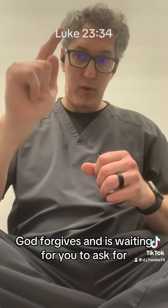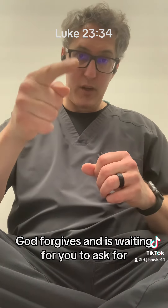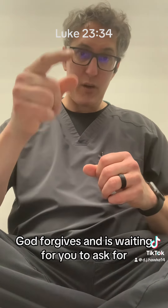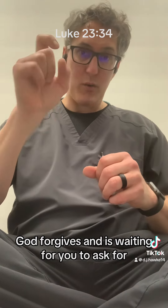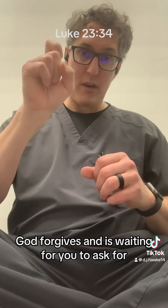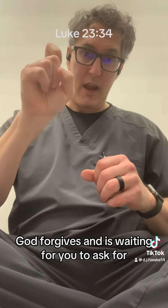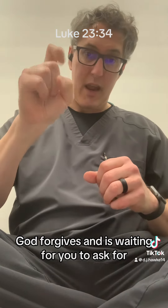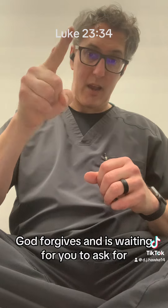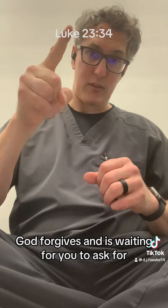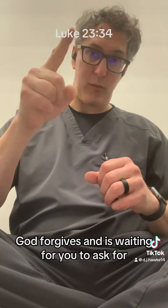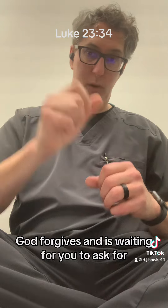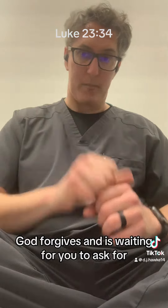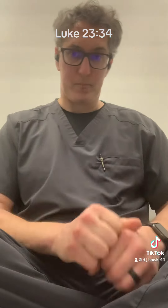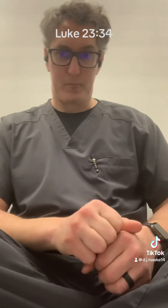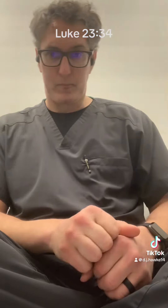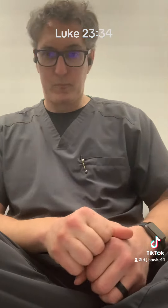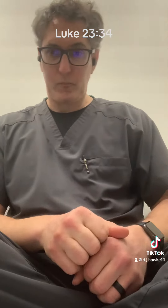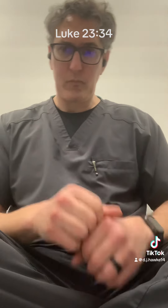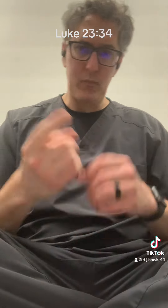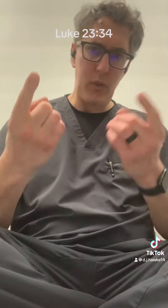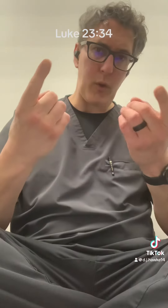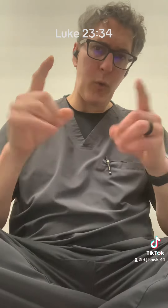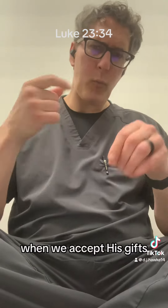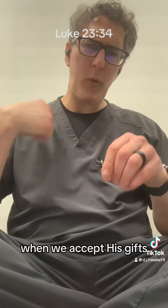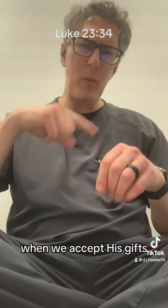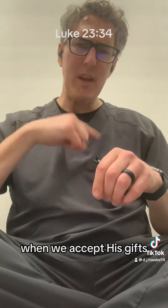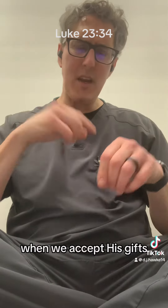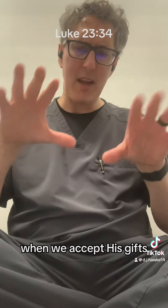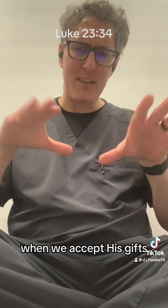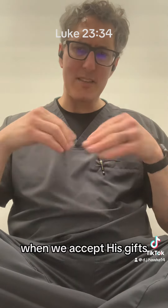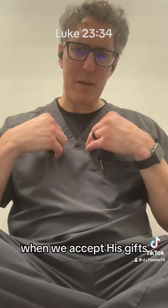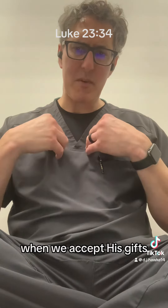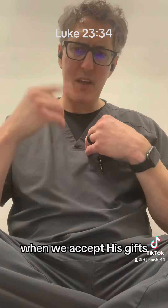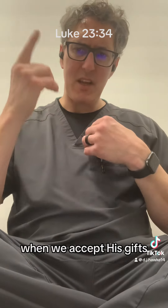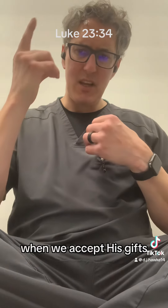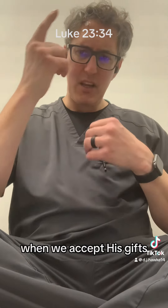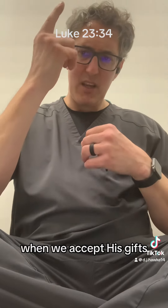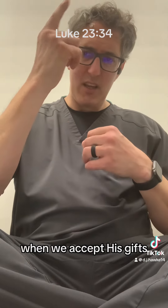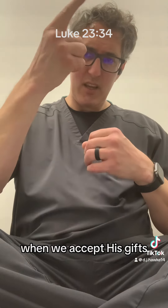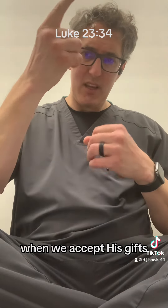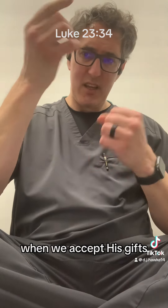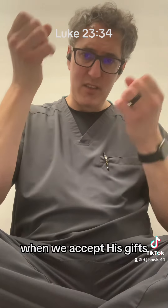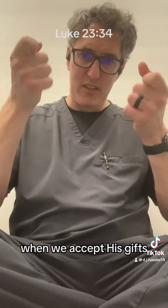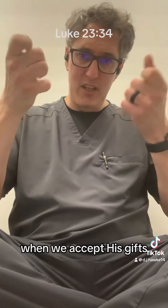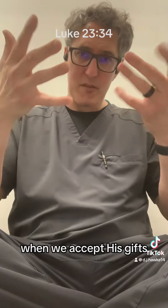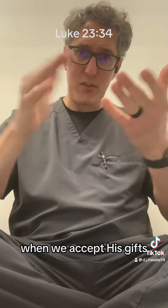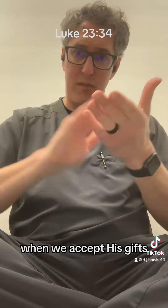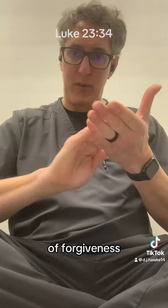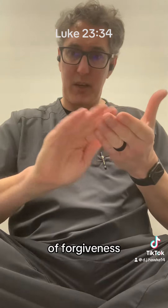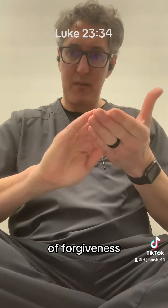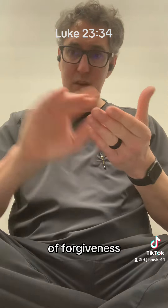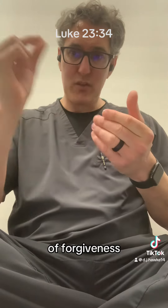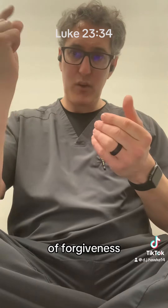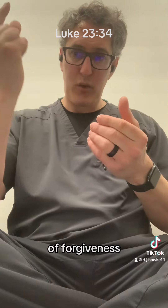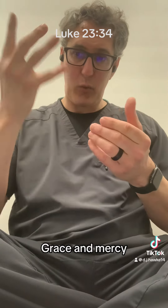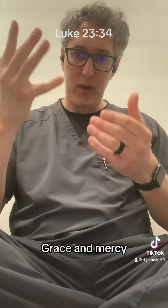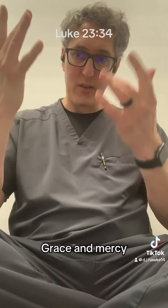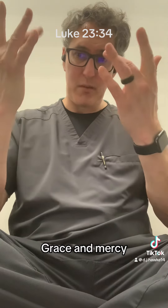you to ask for. When we accept his gifts of forgiveness, grace, and